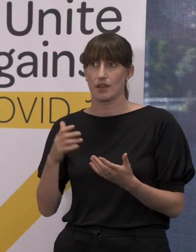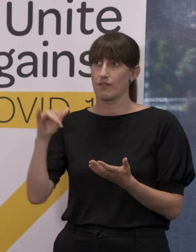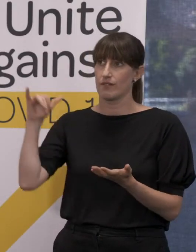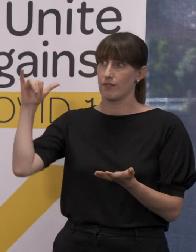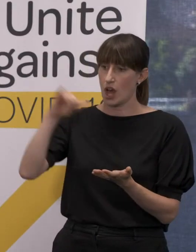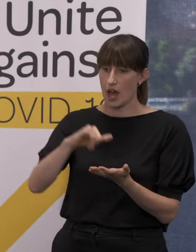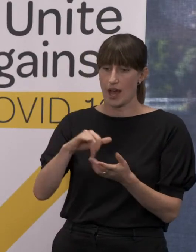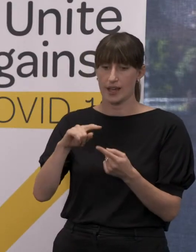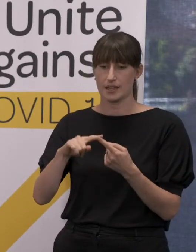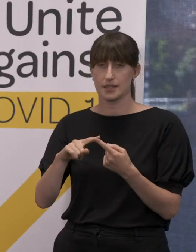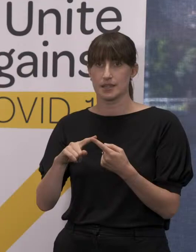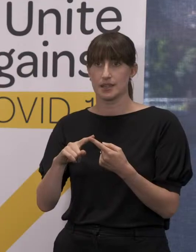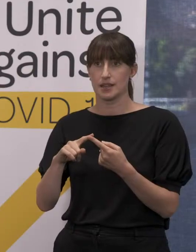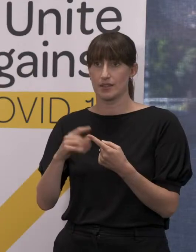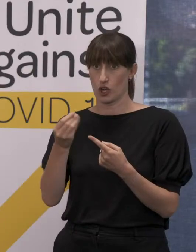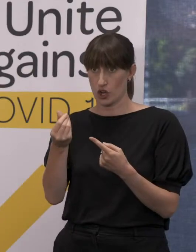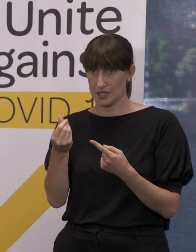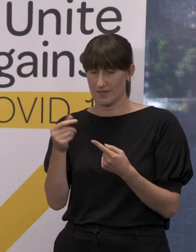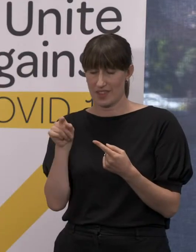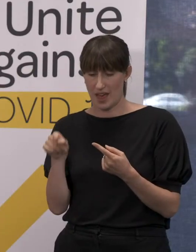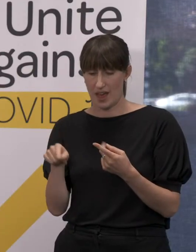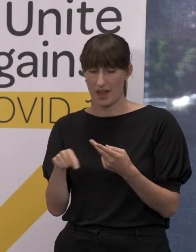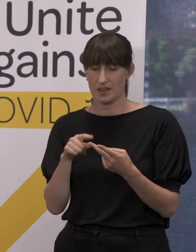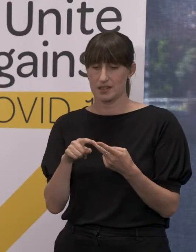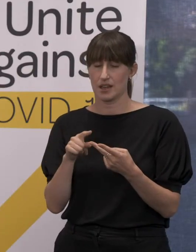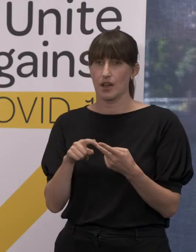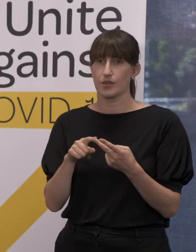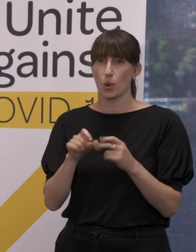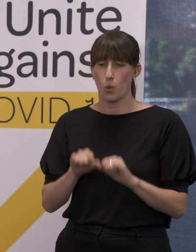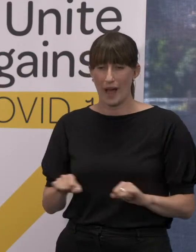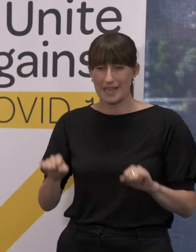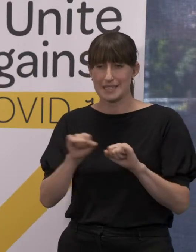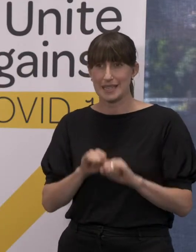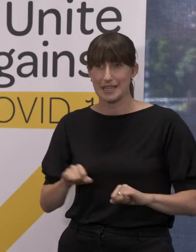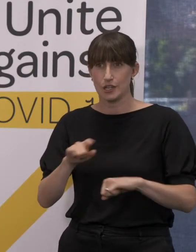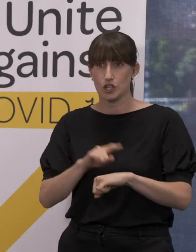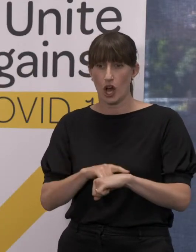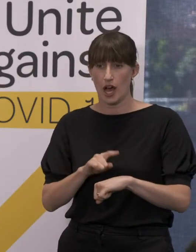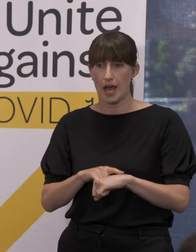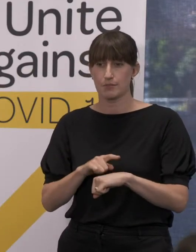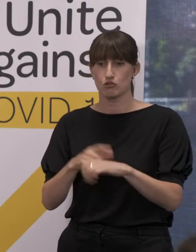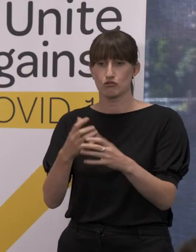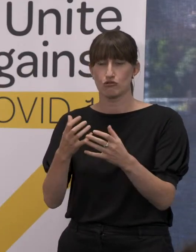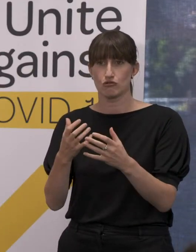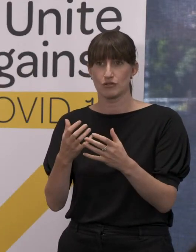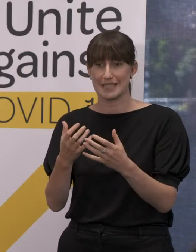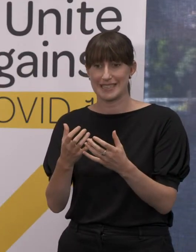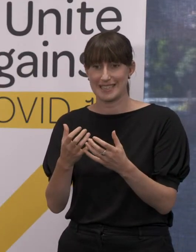procedure and requirement and wait that has been required in some cases to get a voucher for